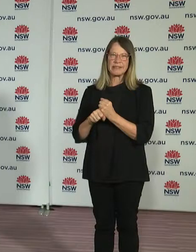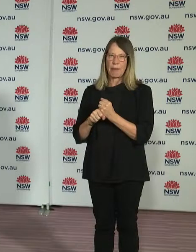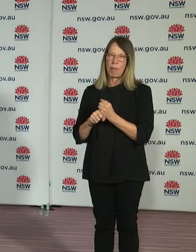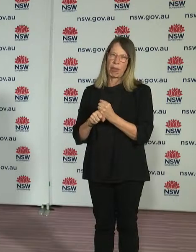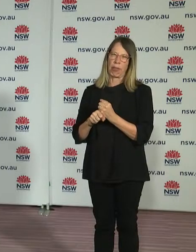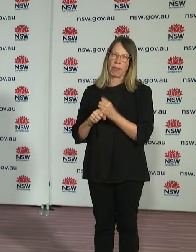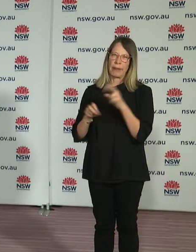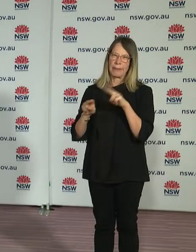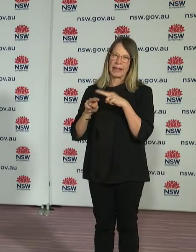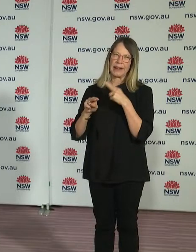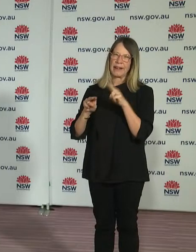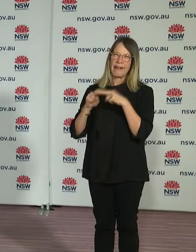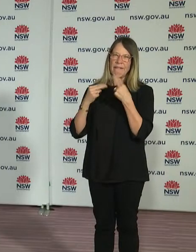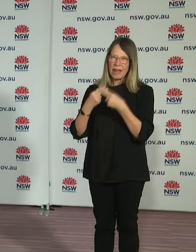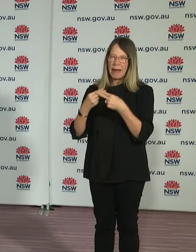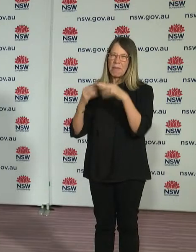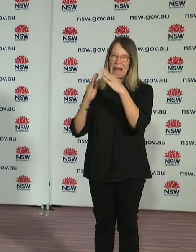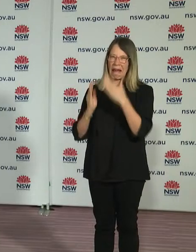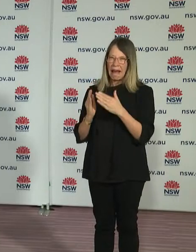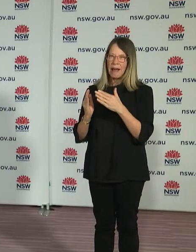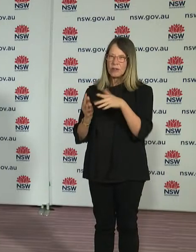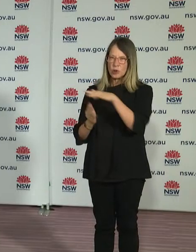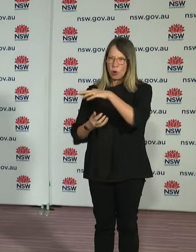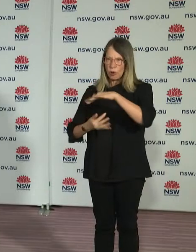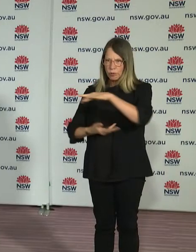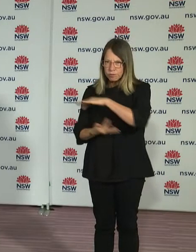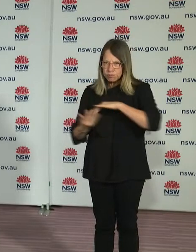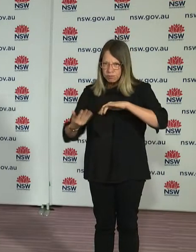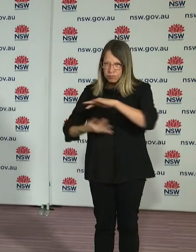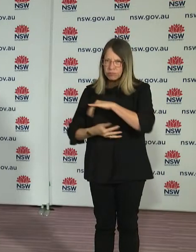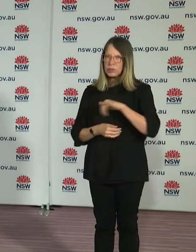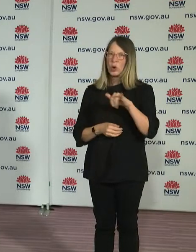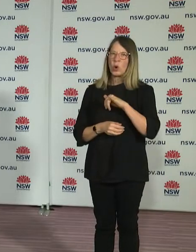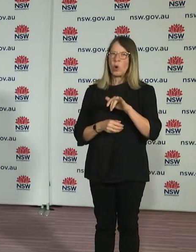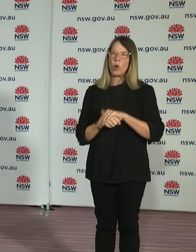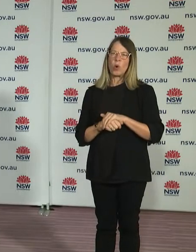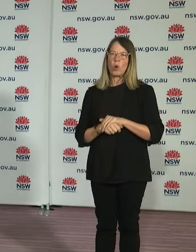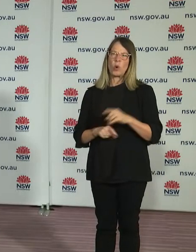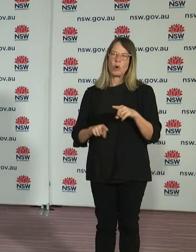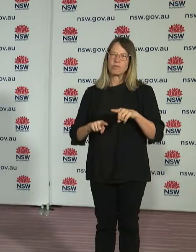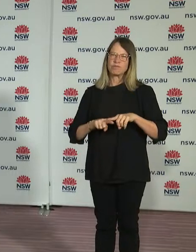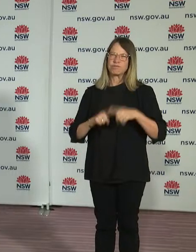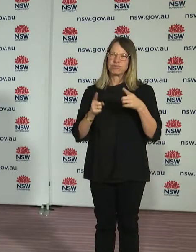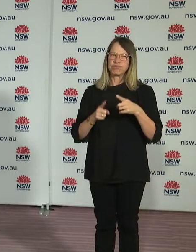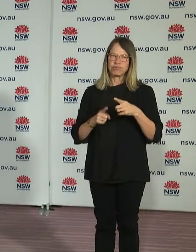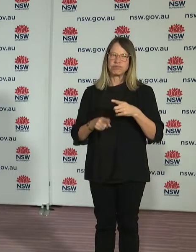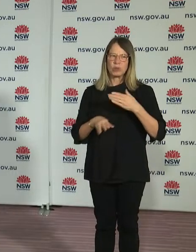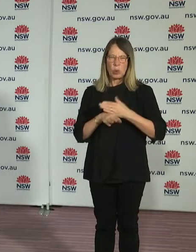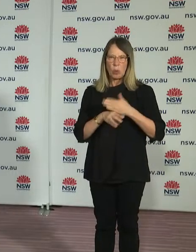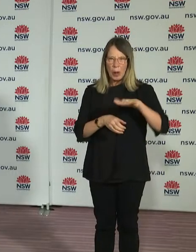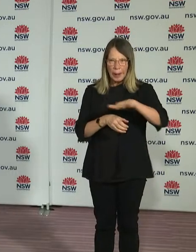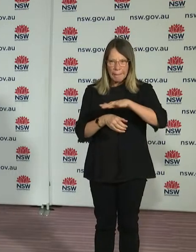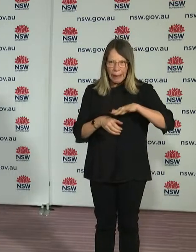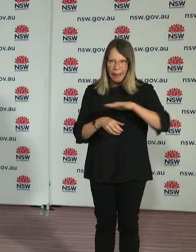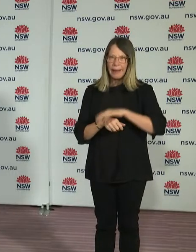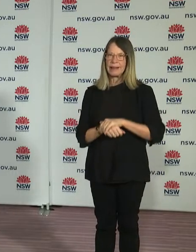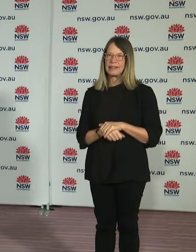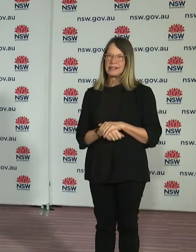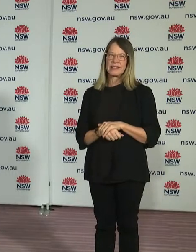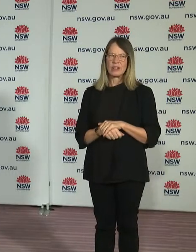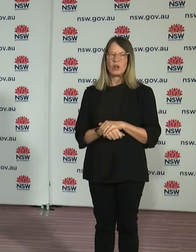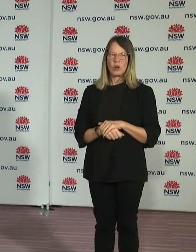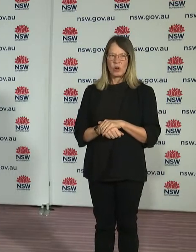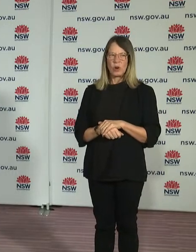more targeted to addressing those reasons for the outbreak. So it may be a more whole of government welfare,